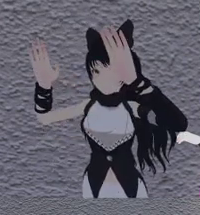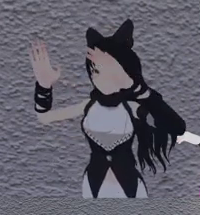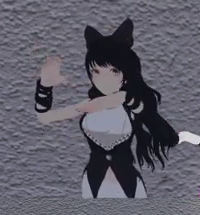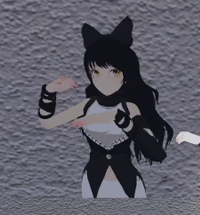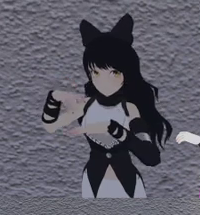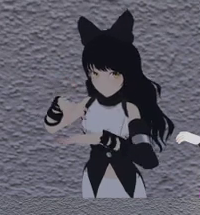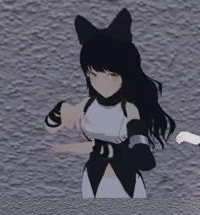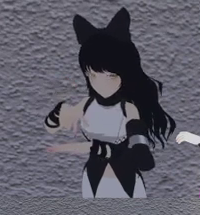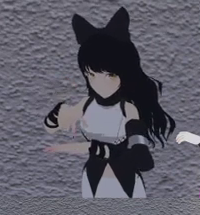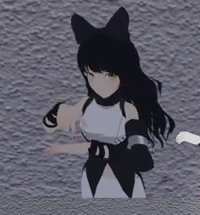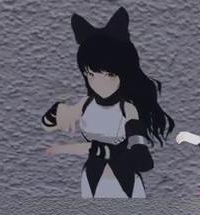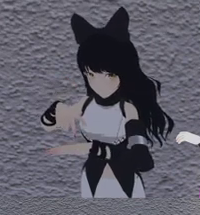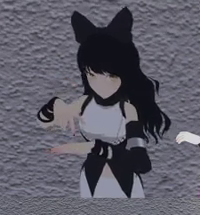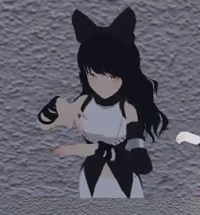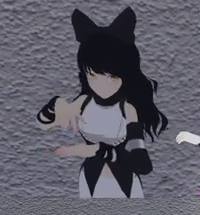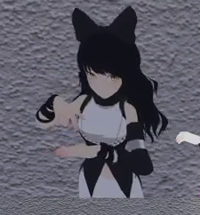Bread.